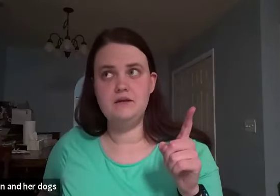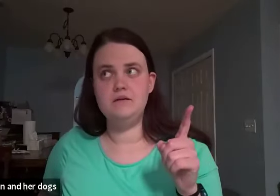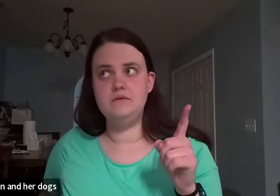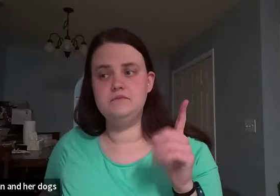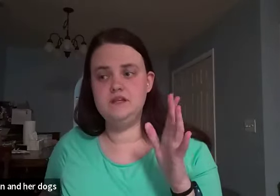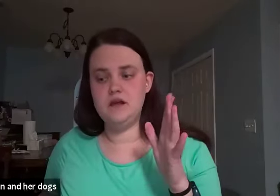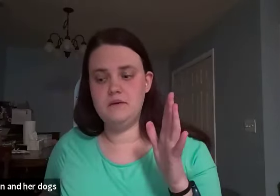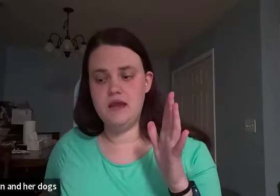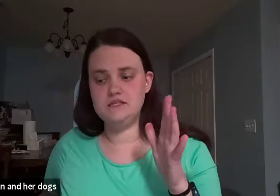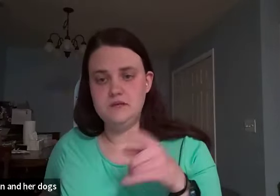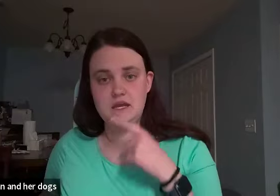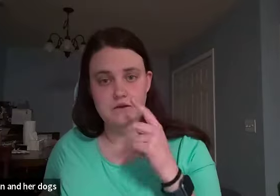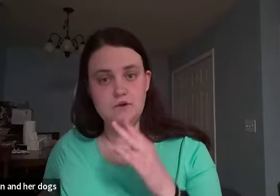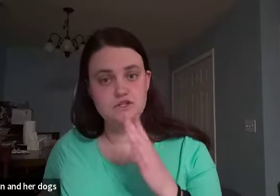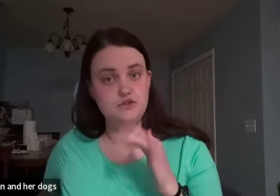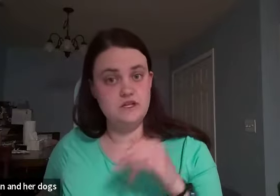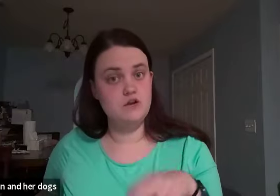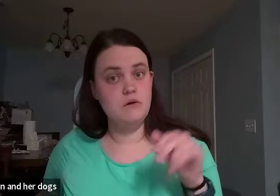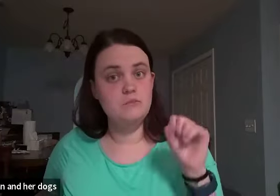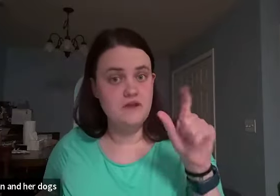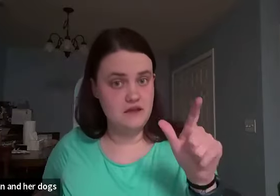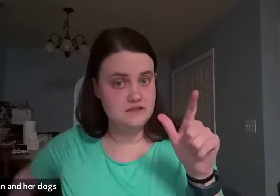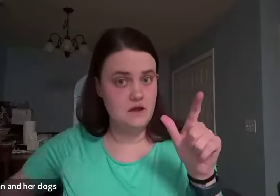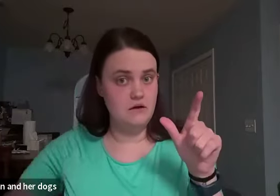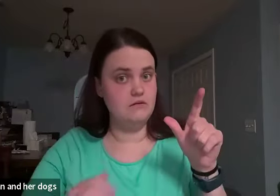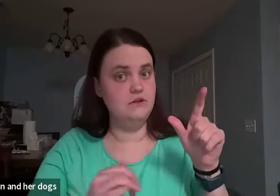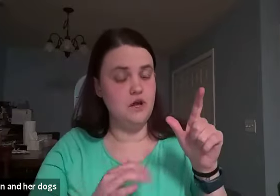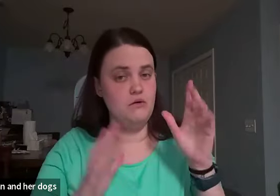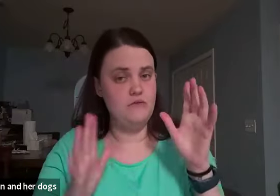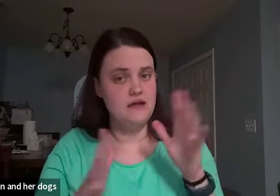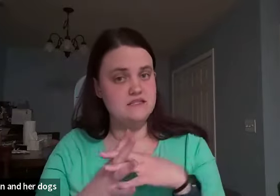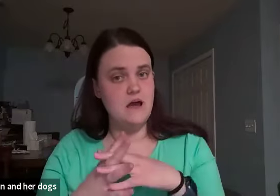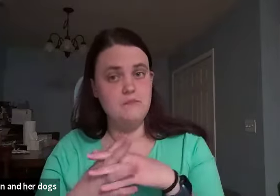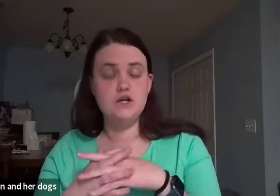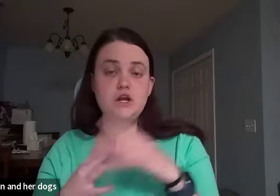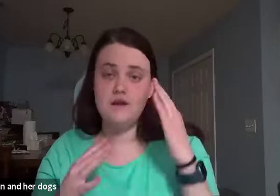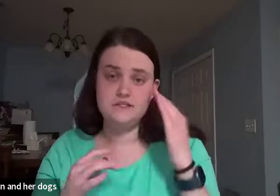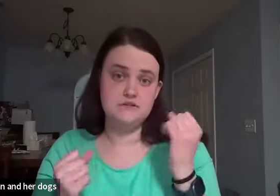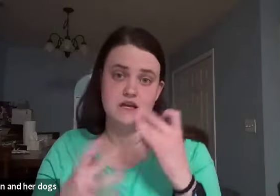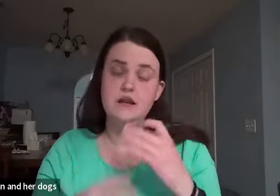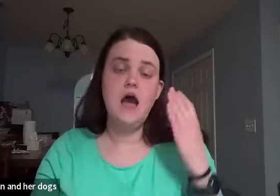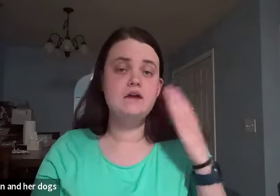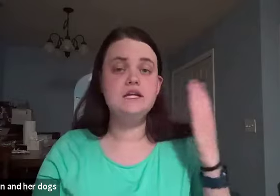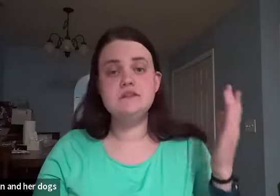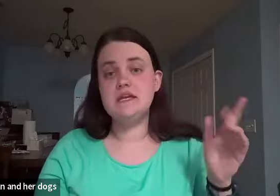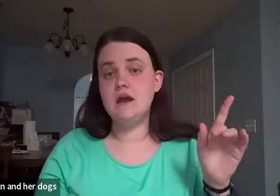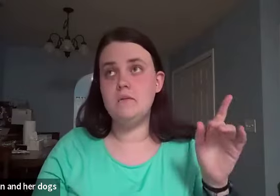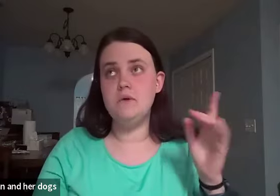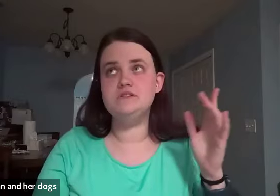that as being a hearing person who did not grow up with ASL, I'm not going to know every single sign. I don't even think most